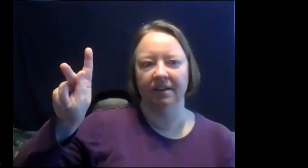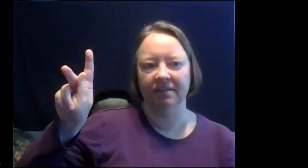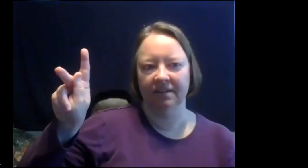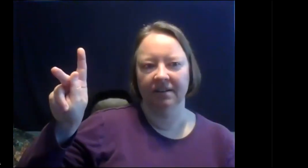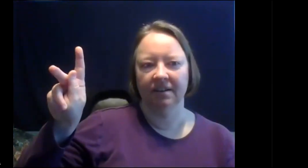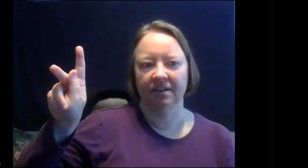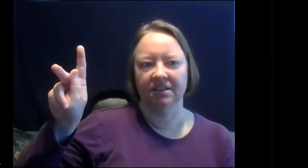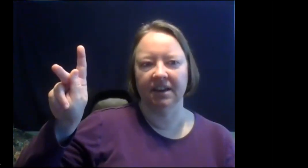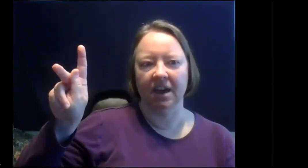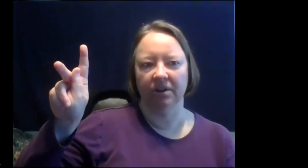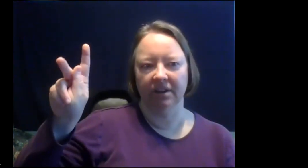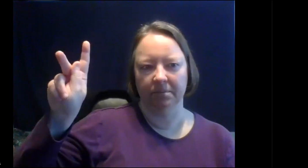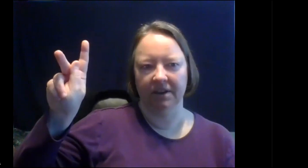Tallman stick out a little bit.